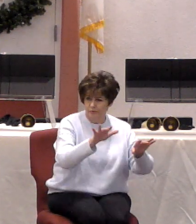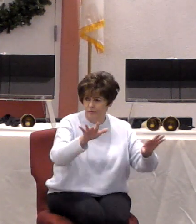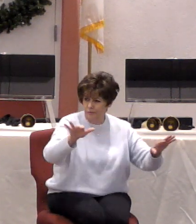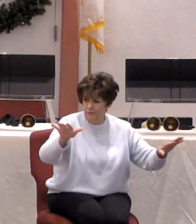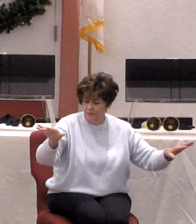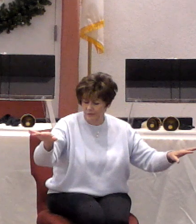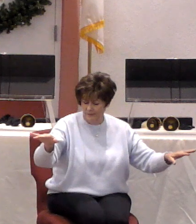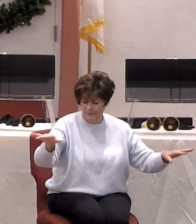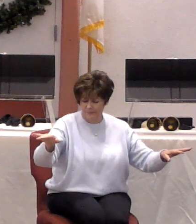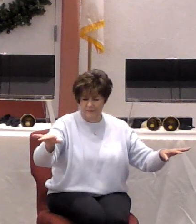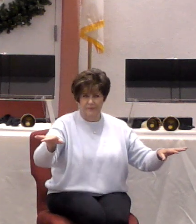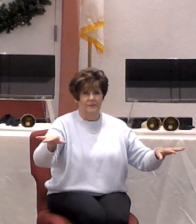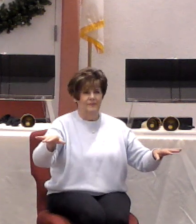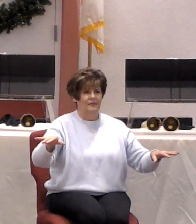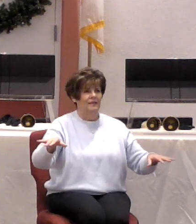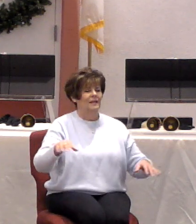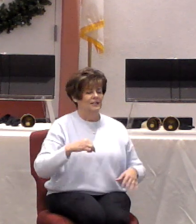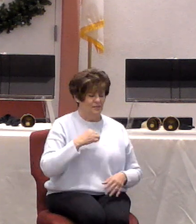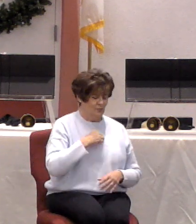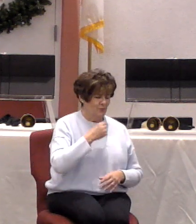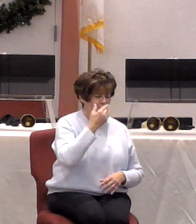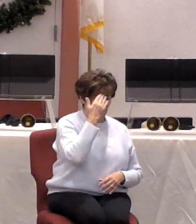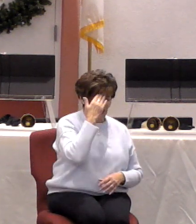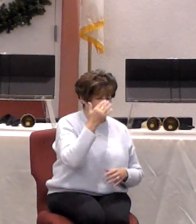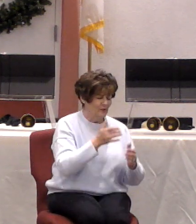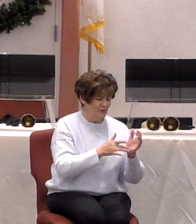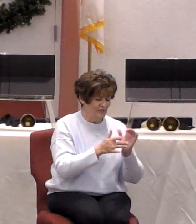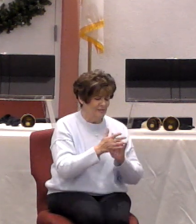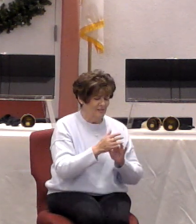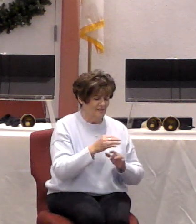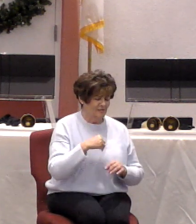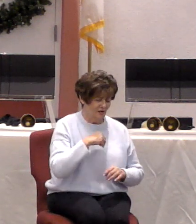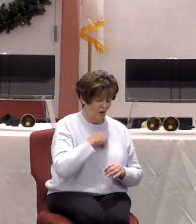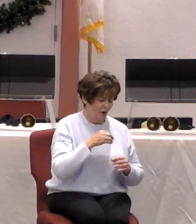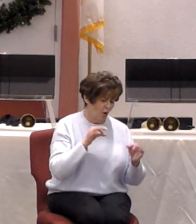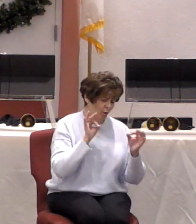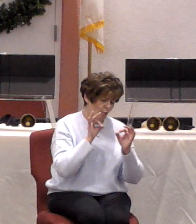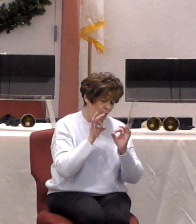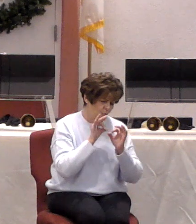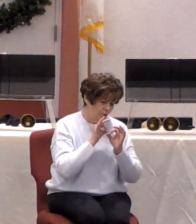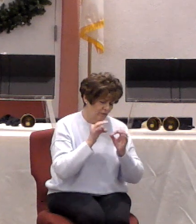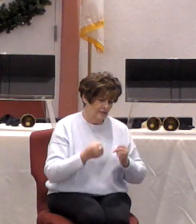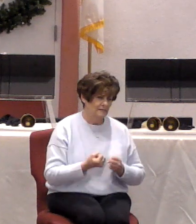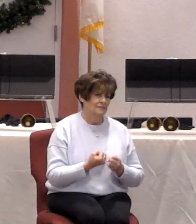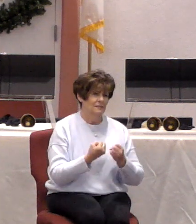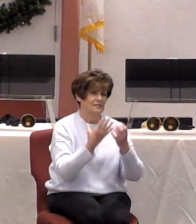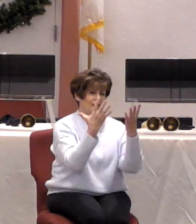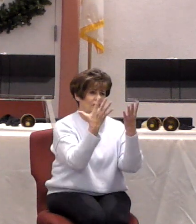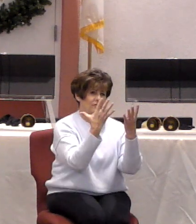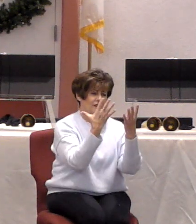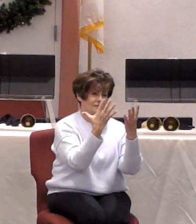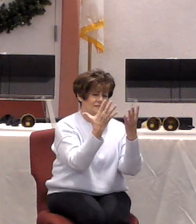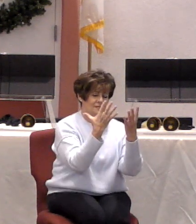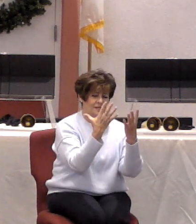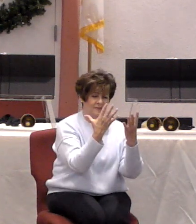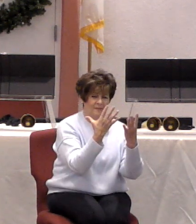ready to be our perfect sacrifice. So we gather tonight as a part of many others gathering